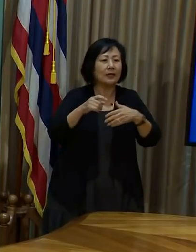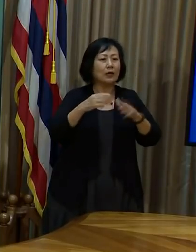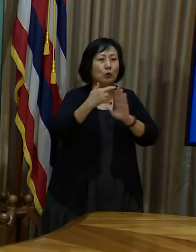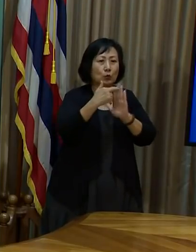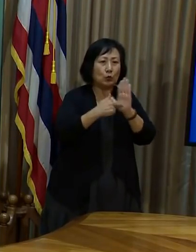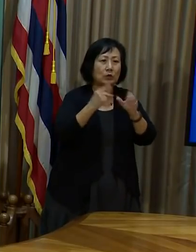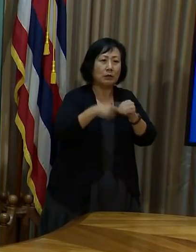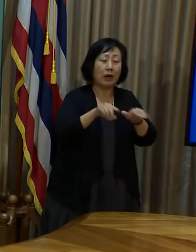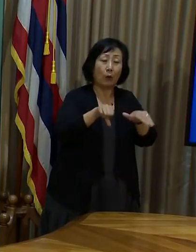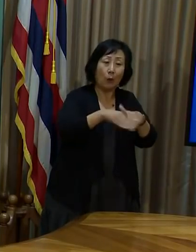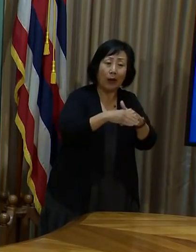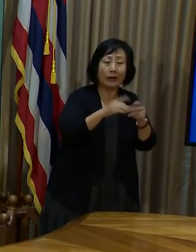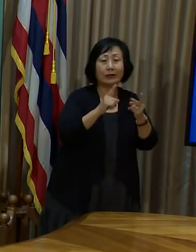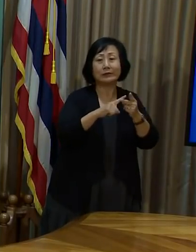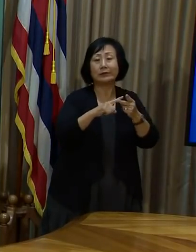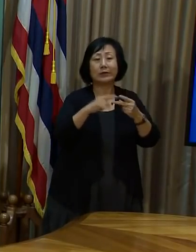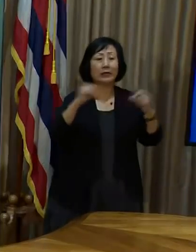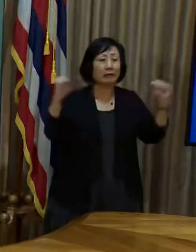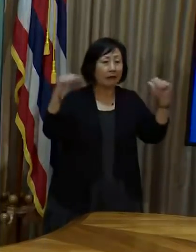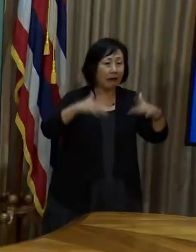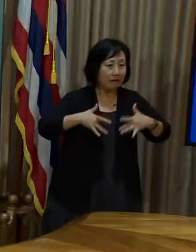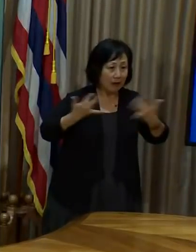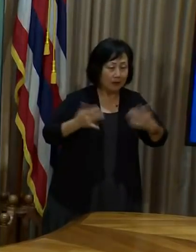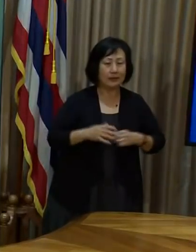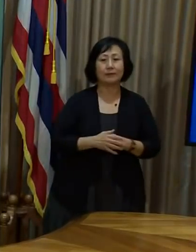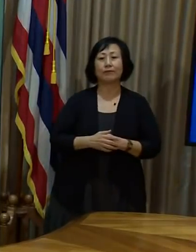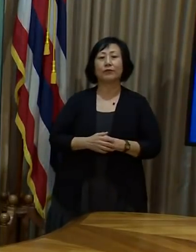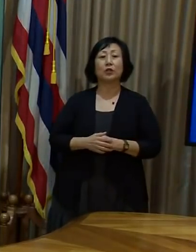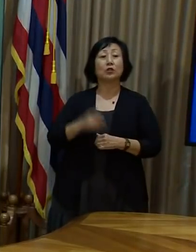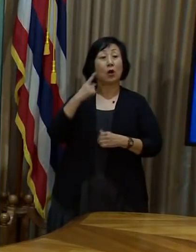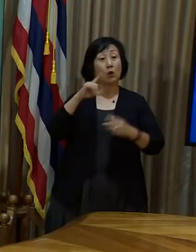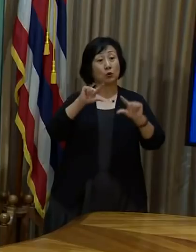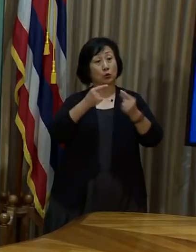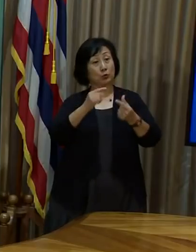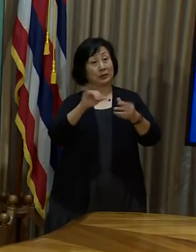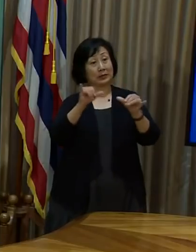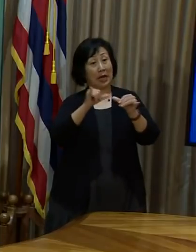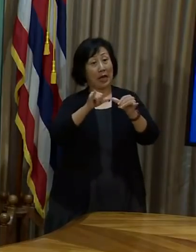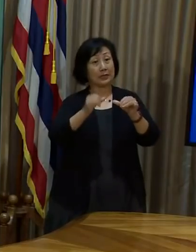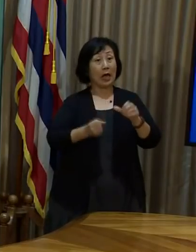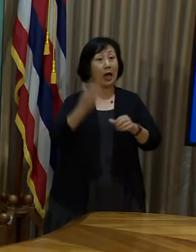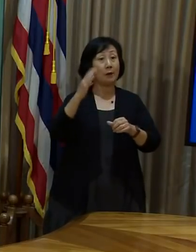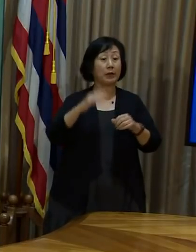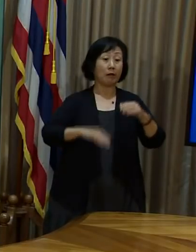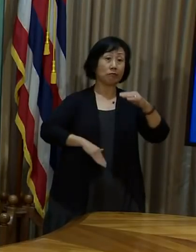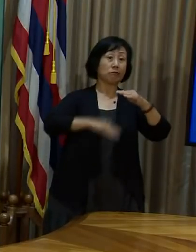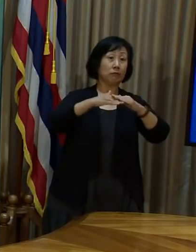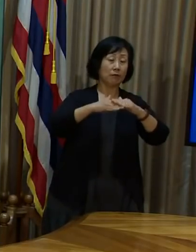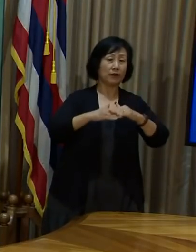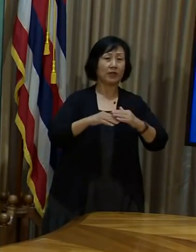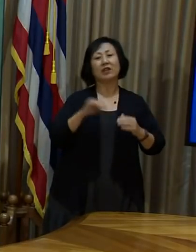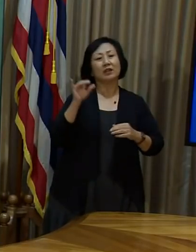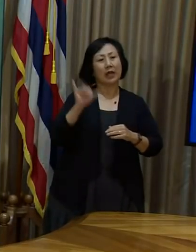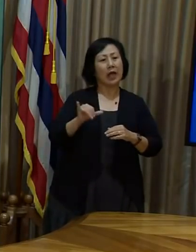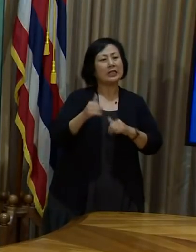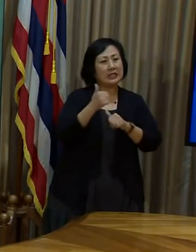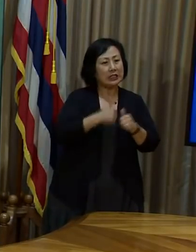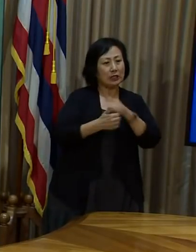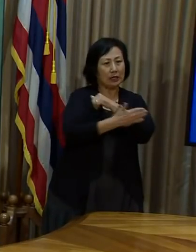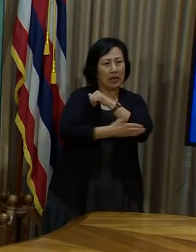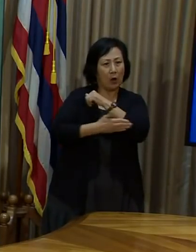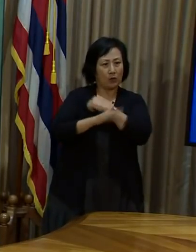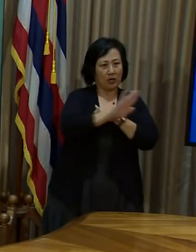so I do know that in regards to group size and maximum capacities, they will be